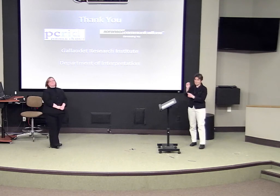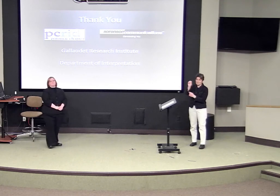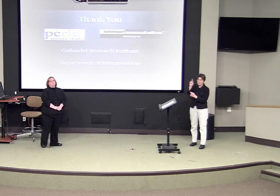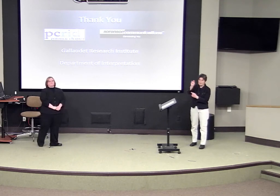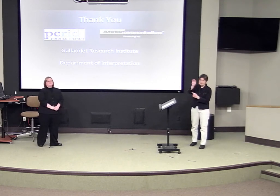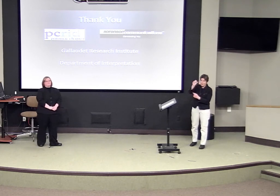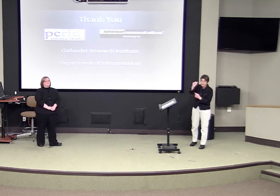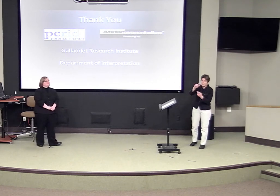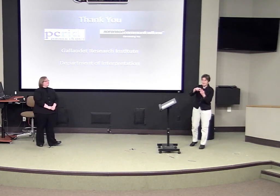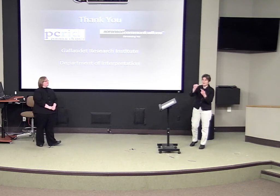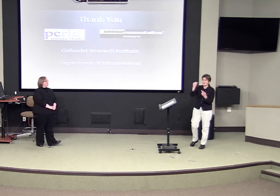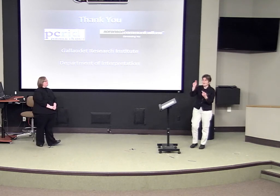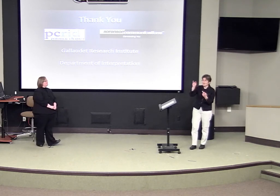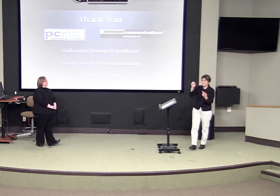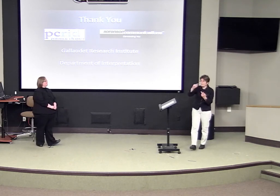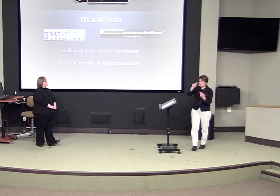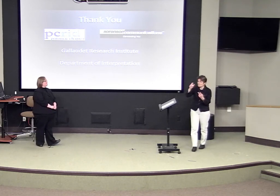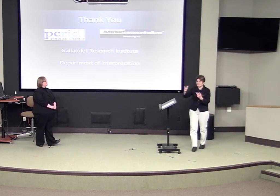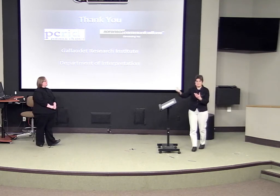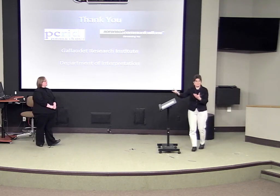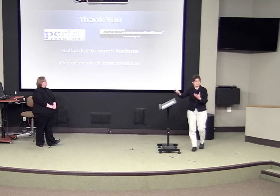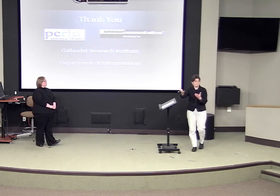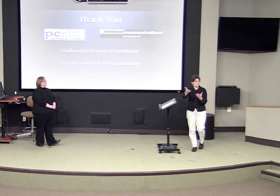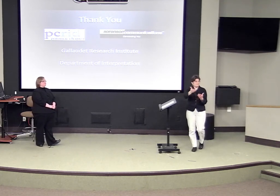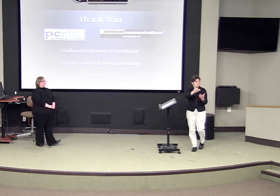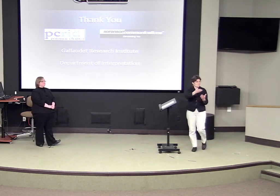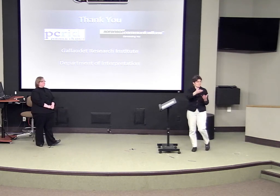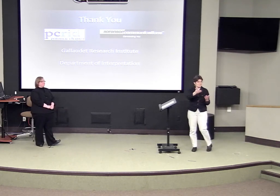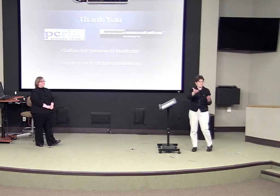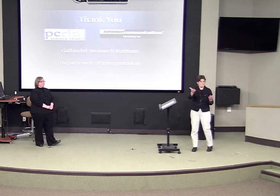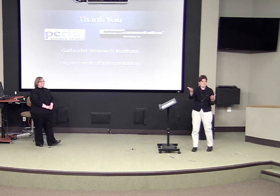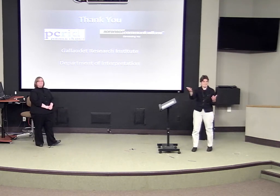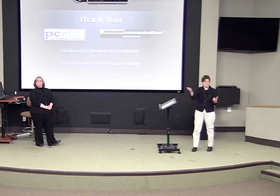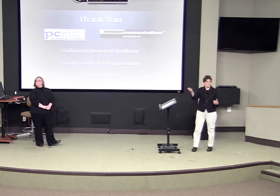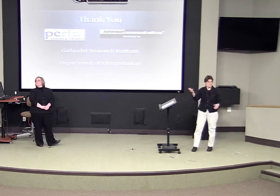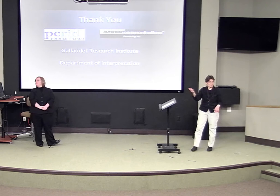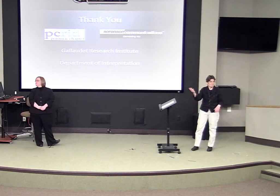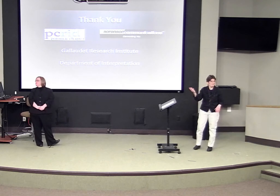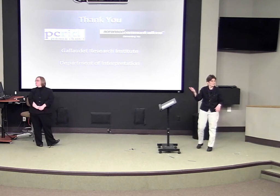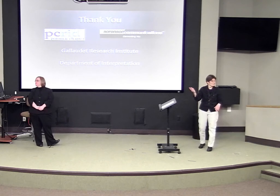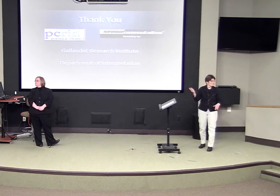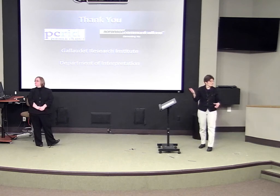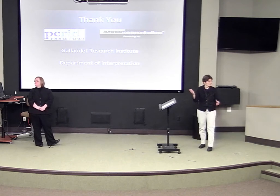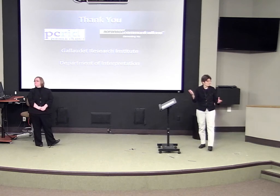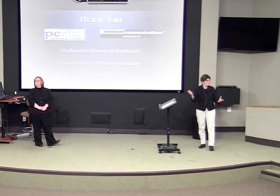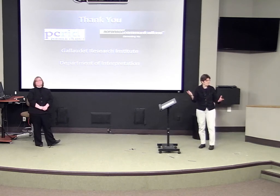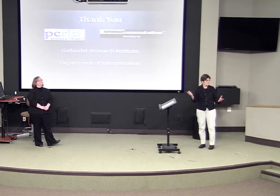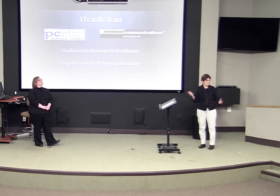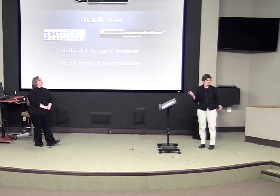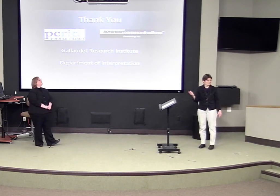Okay, and we'll now open the floor to questions. If anyone in the audience has questions, please feel free to do so at this